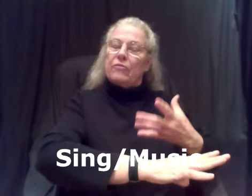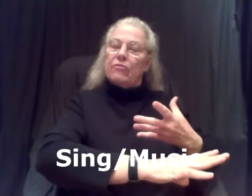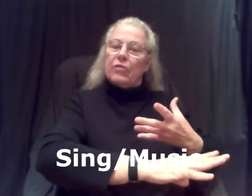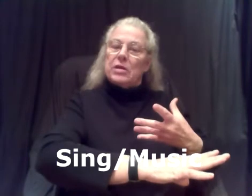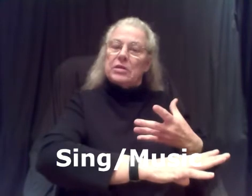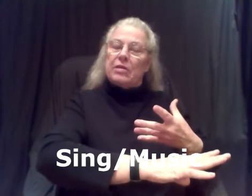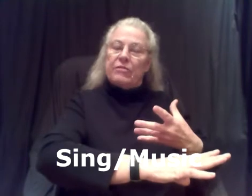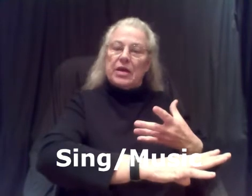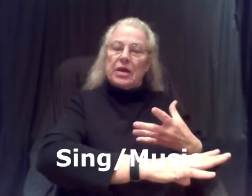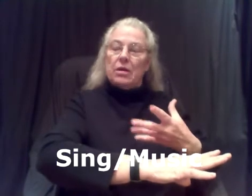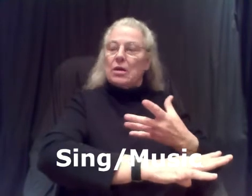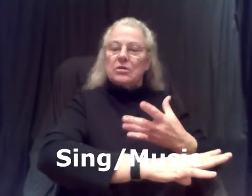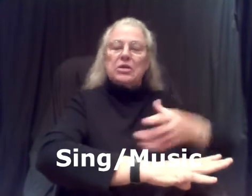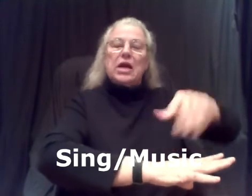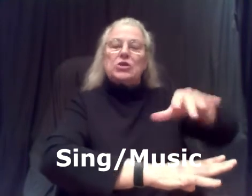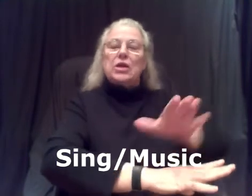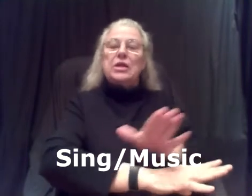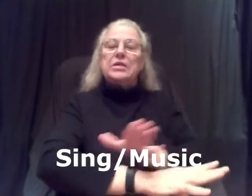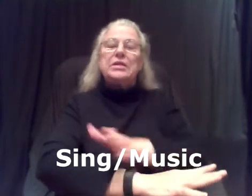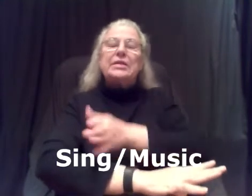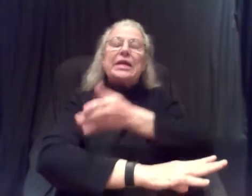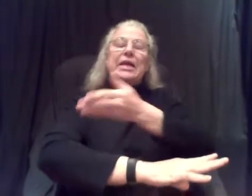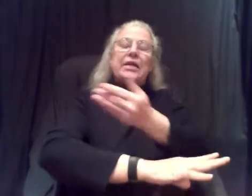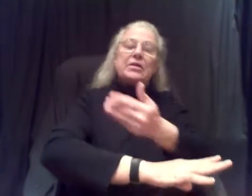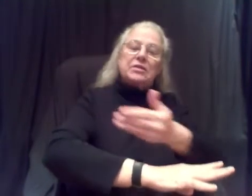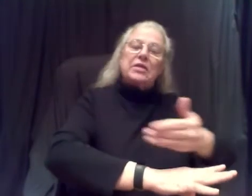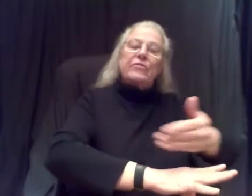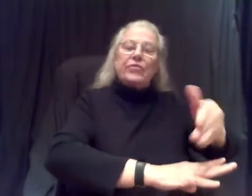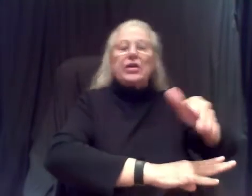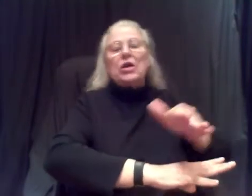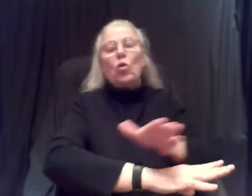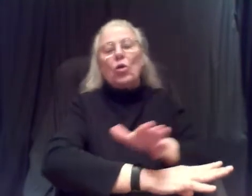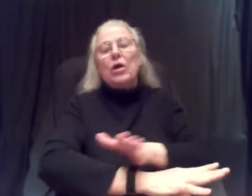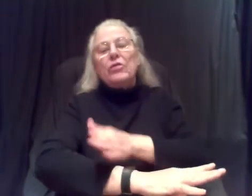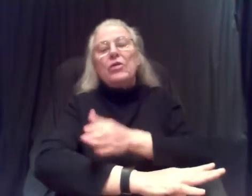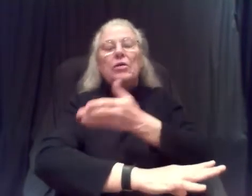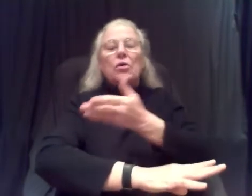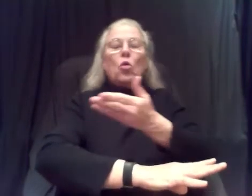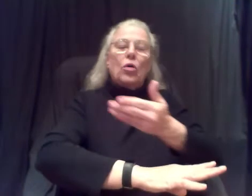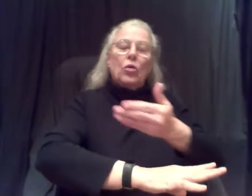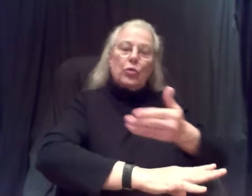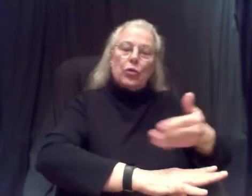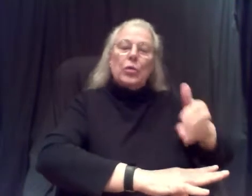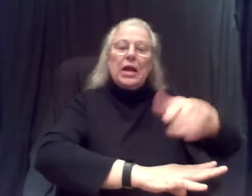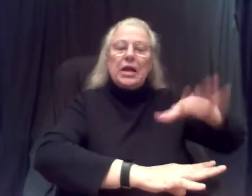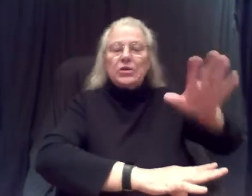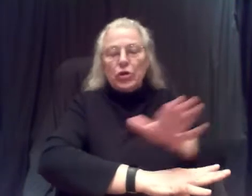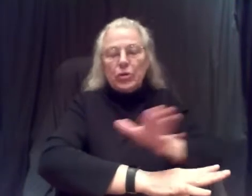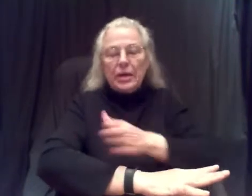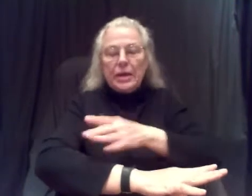front of the stage, and he's leading the symphony or the choral group. He's going to be leading.